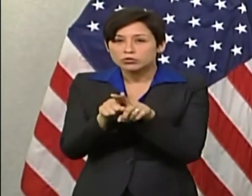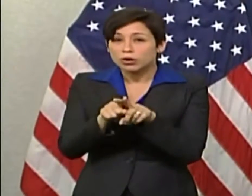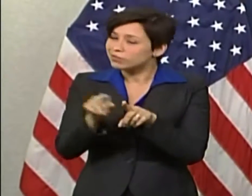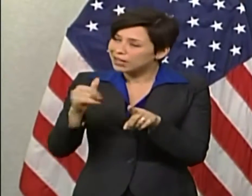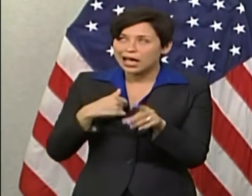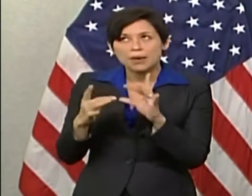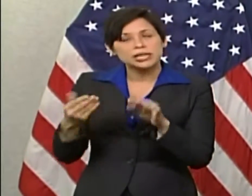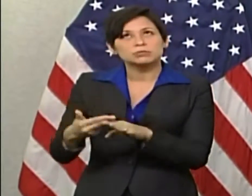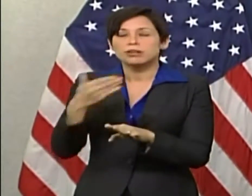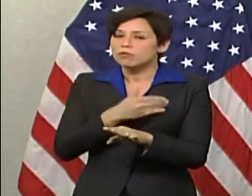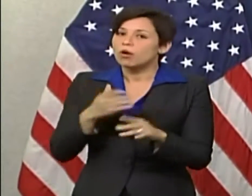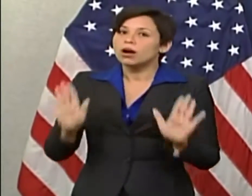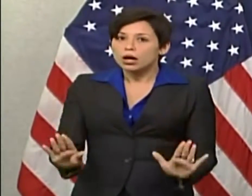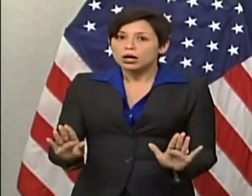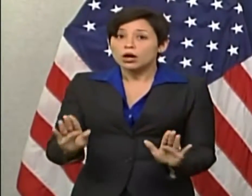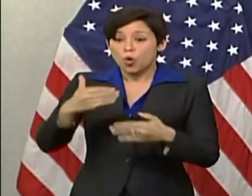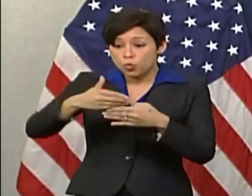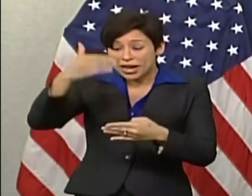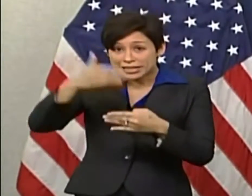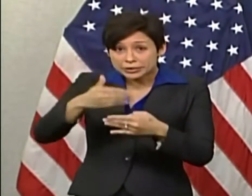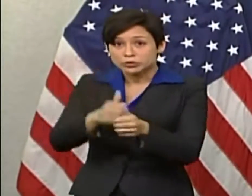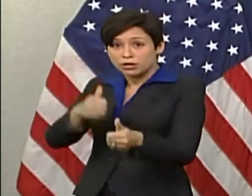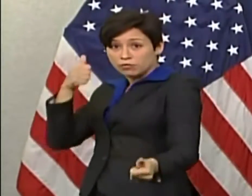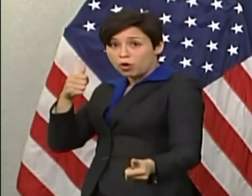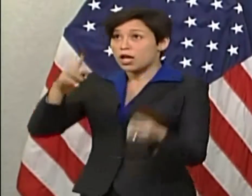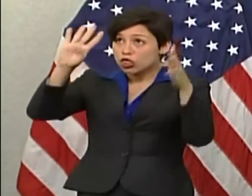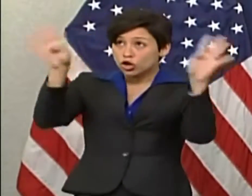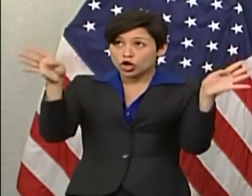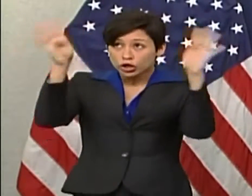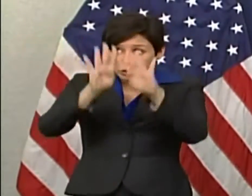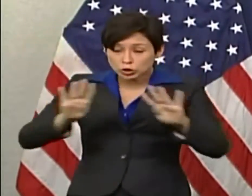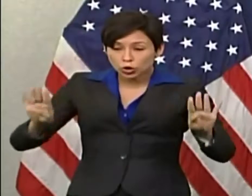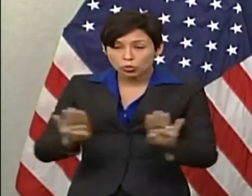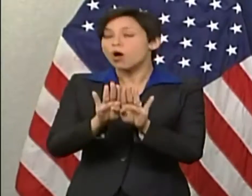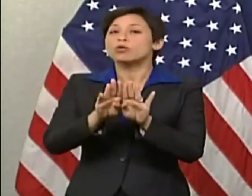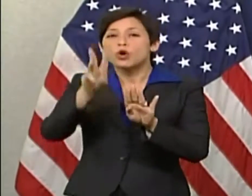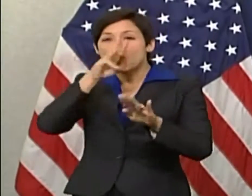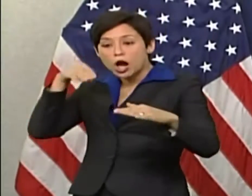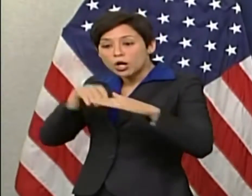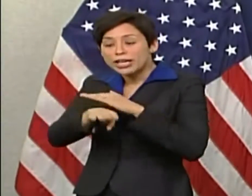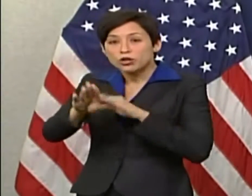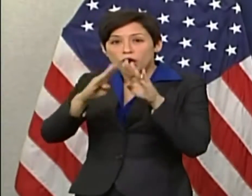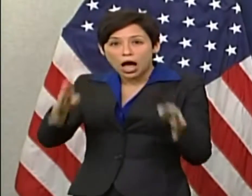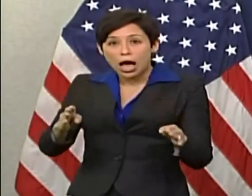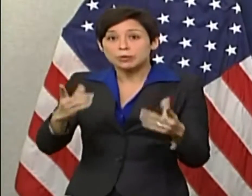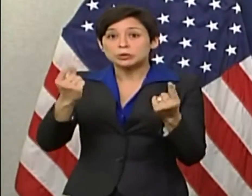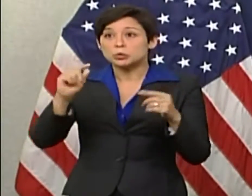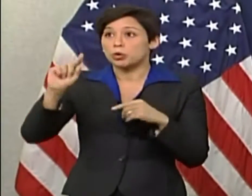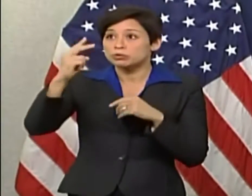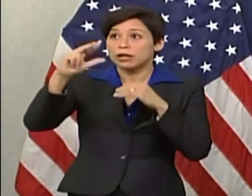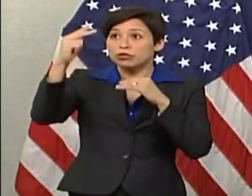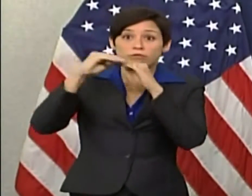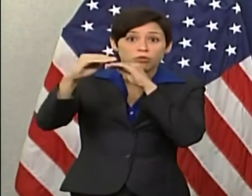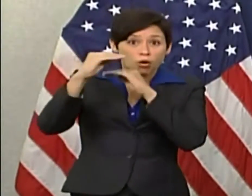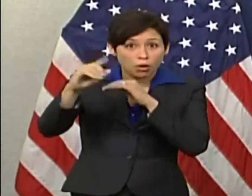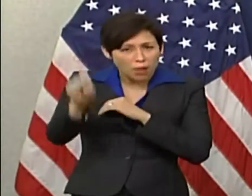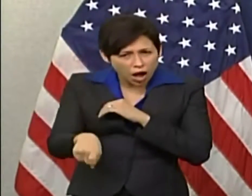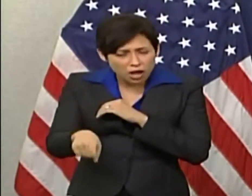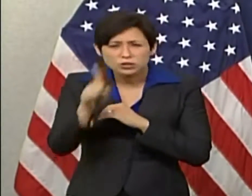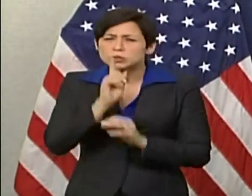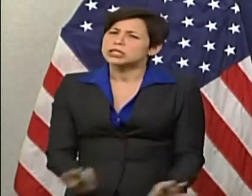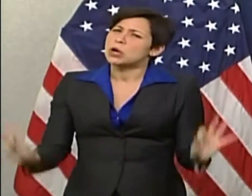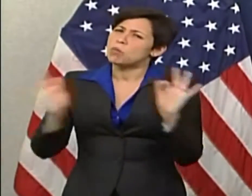said before still goes. Stay away from windows, close the drapes. If water is coming into your home, go to the highest area. It is very